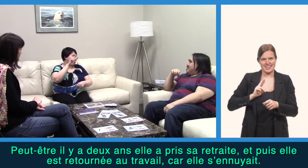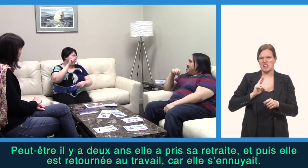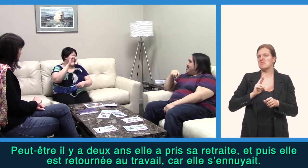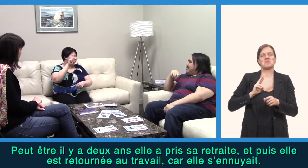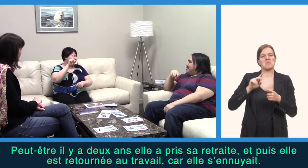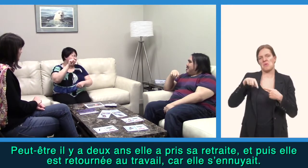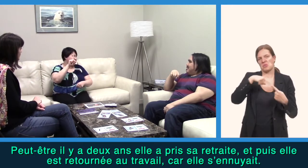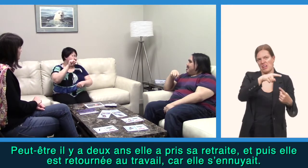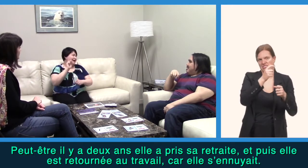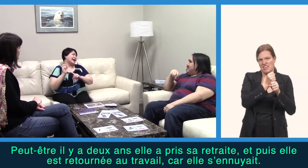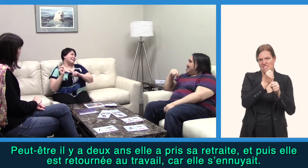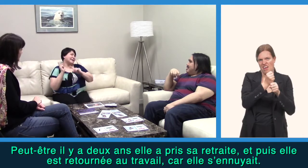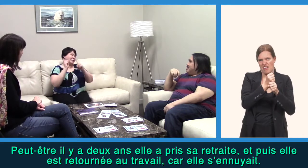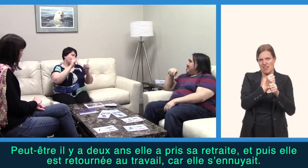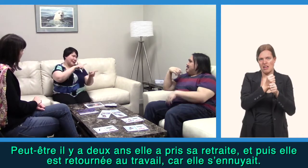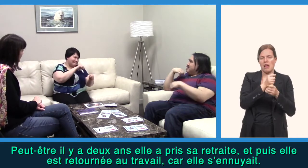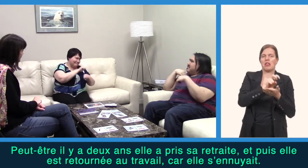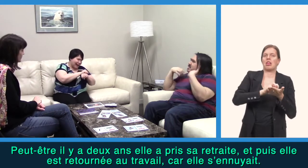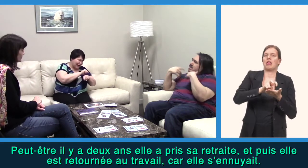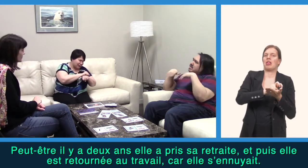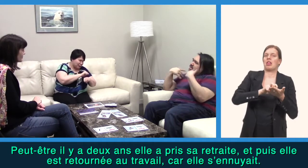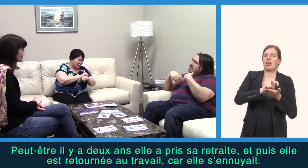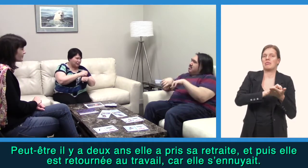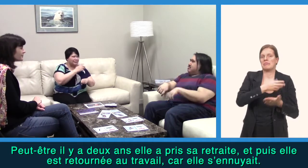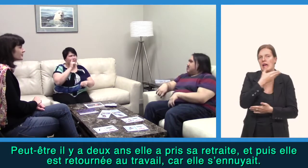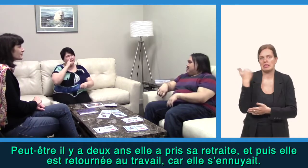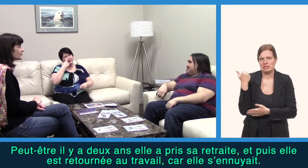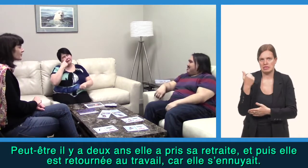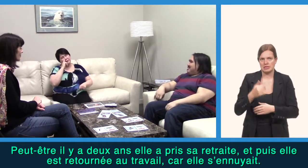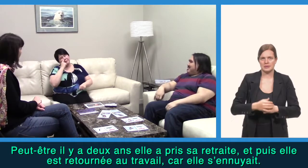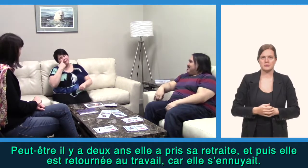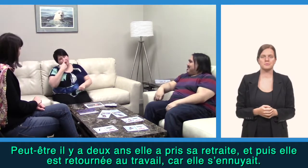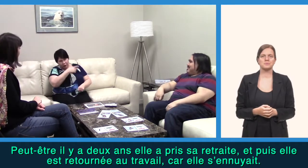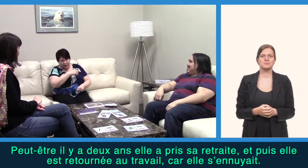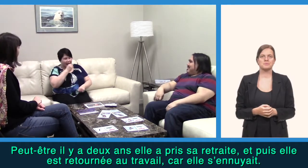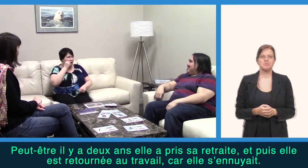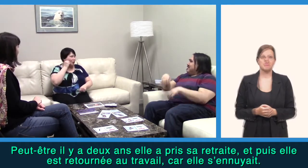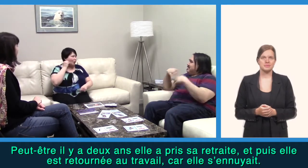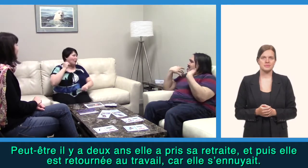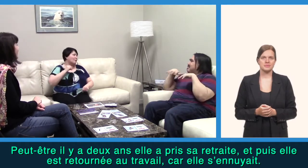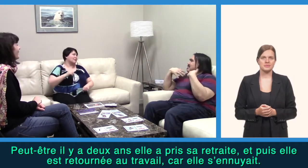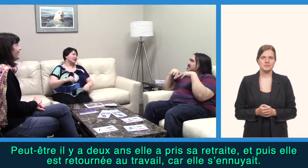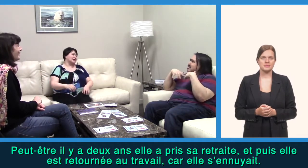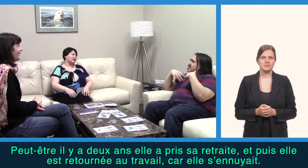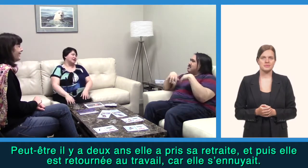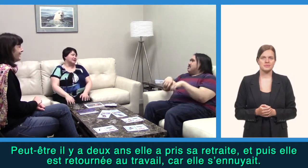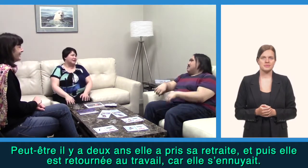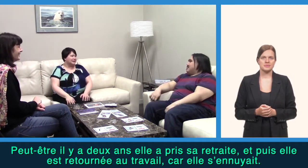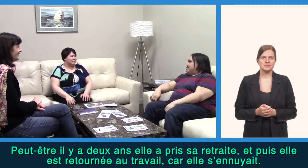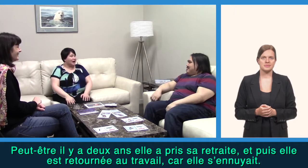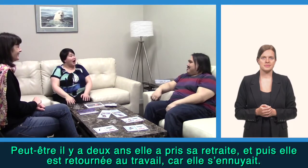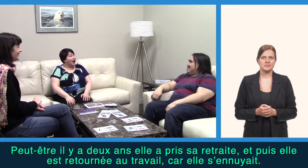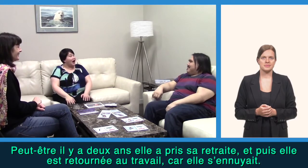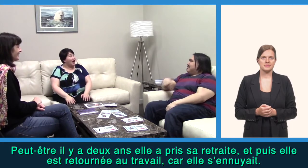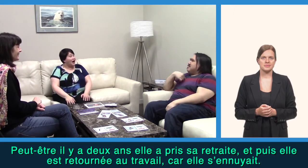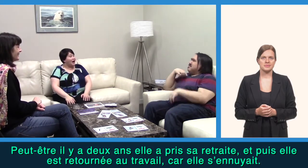she retired and then went back to work because she was bored out.